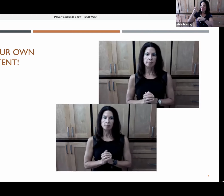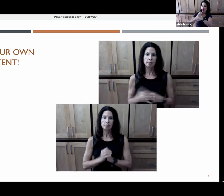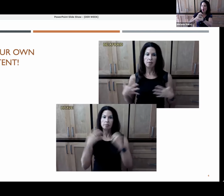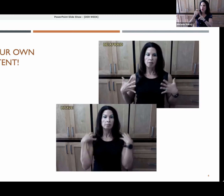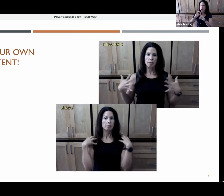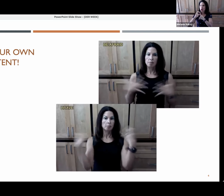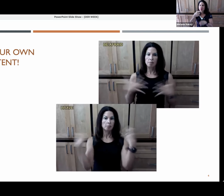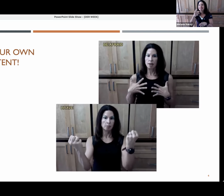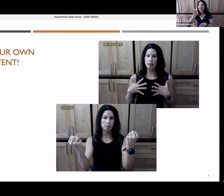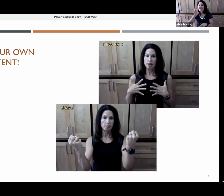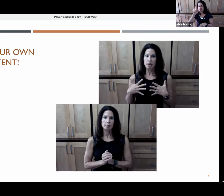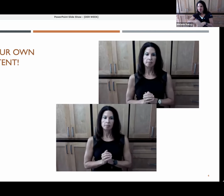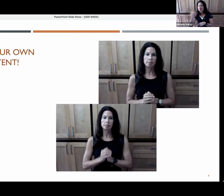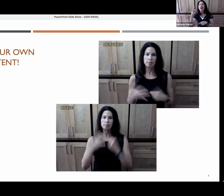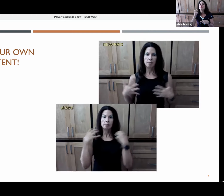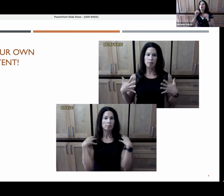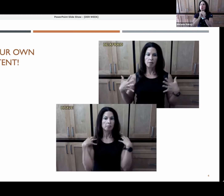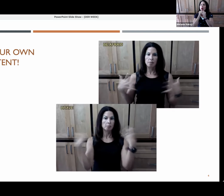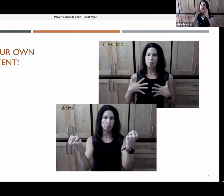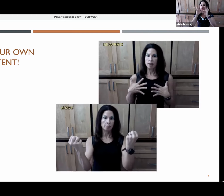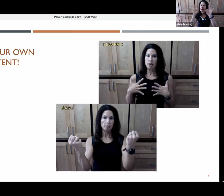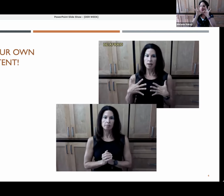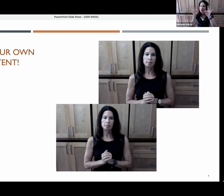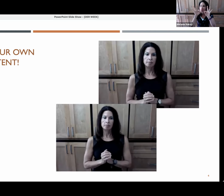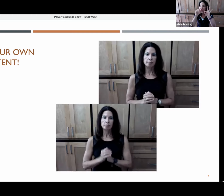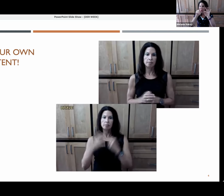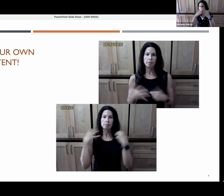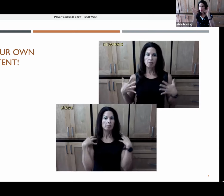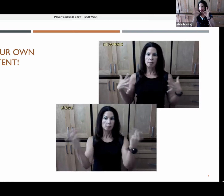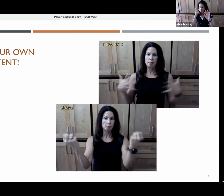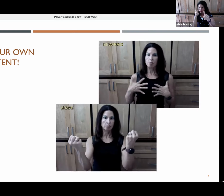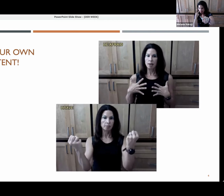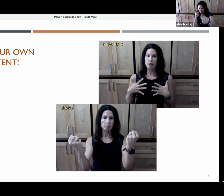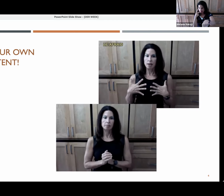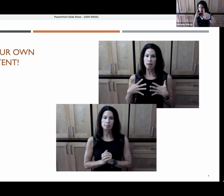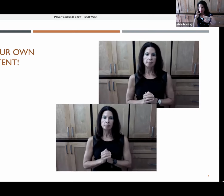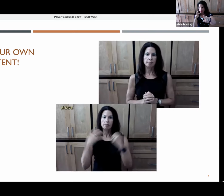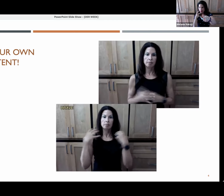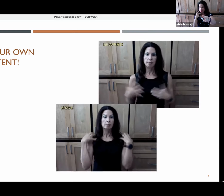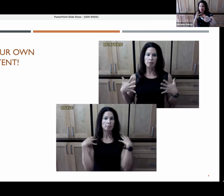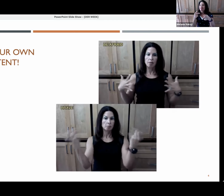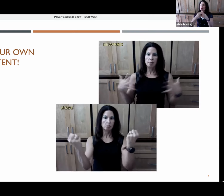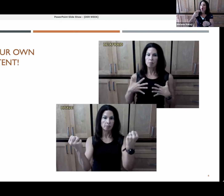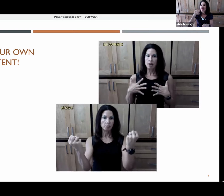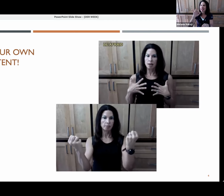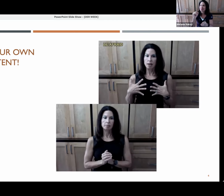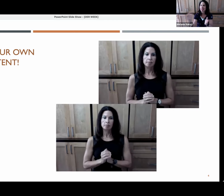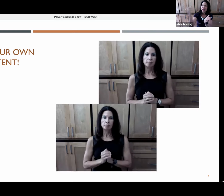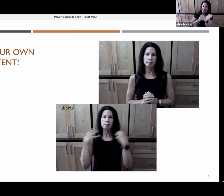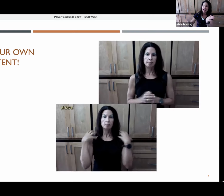myself, hard terms, for example, and I would have captions, open captioning here, as you can see the words pop